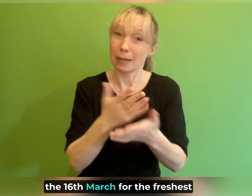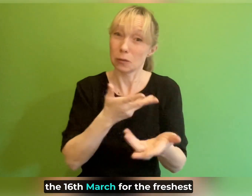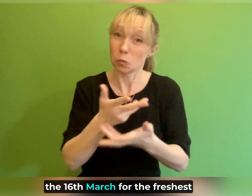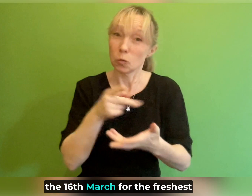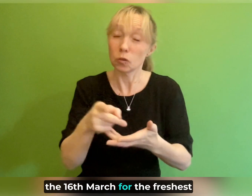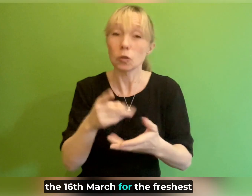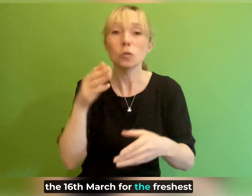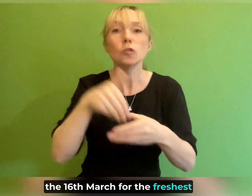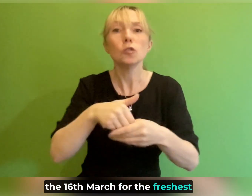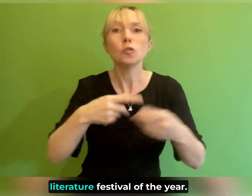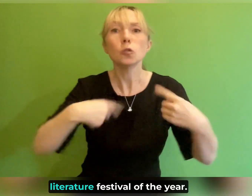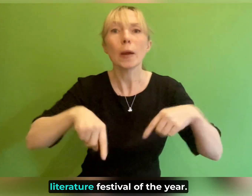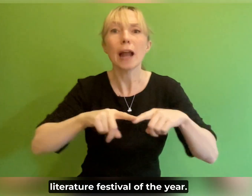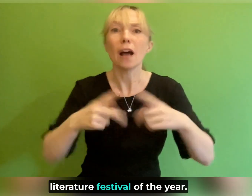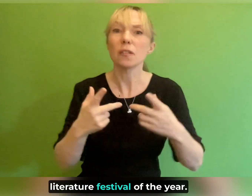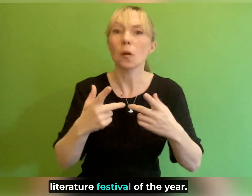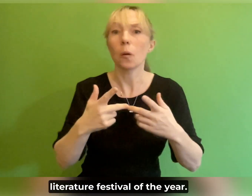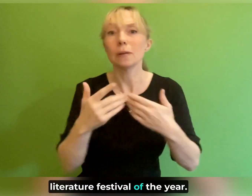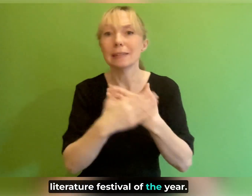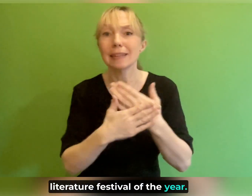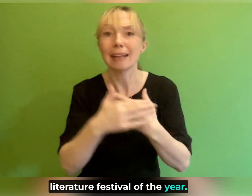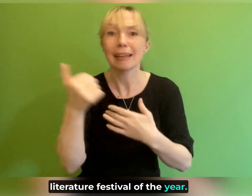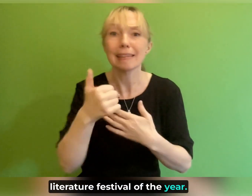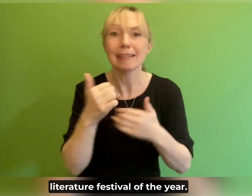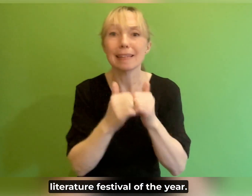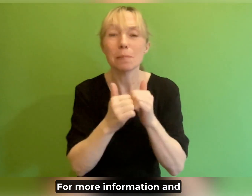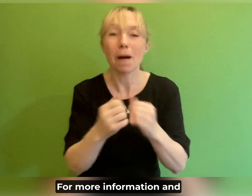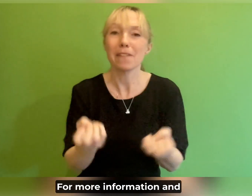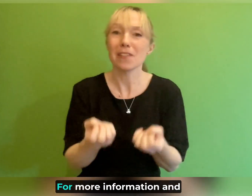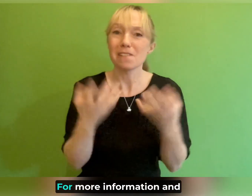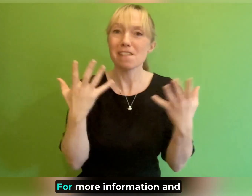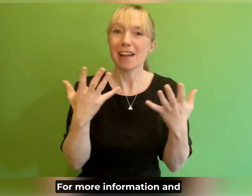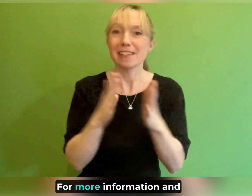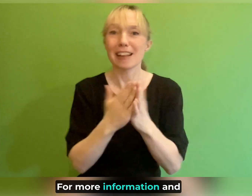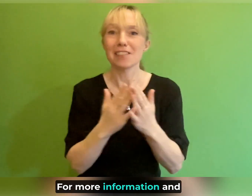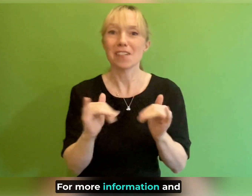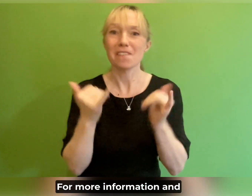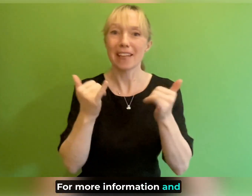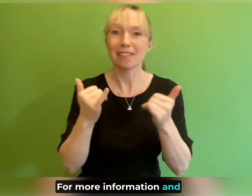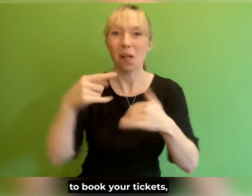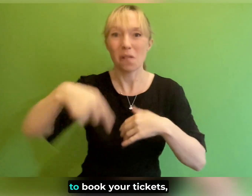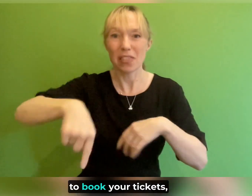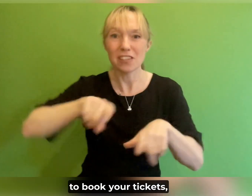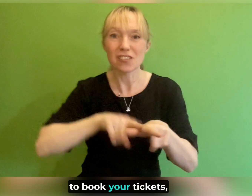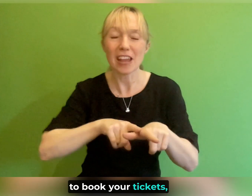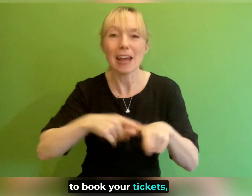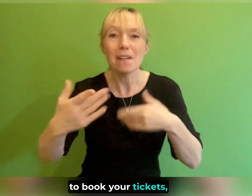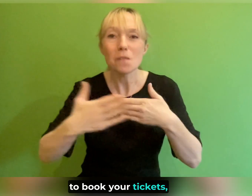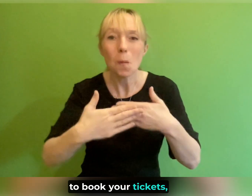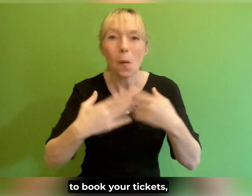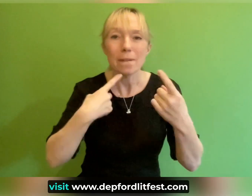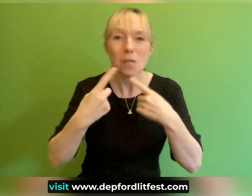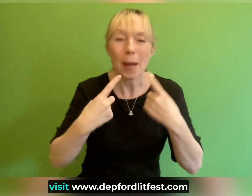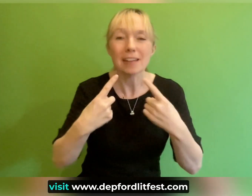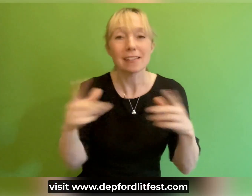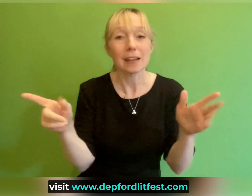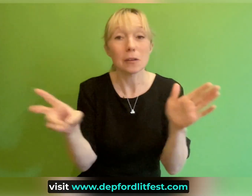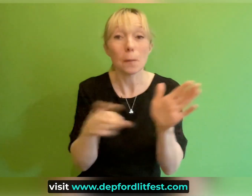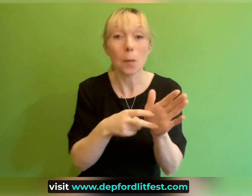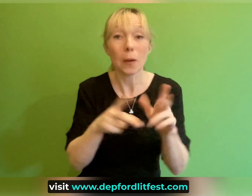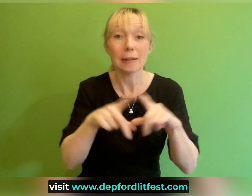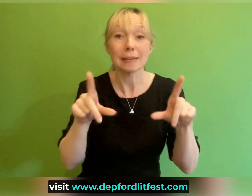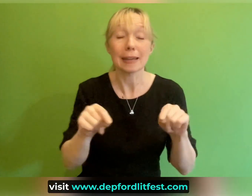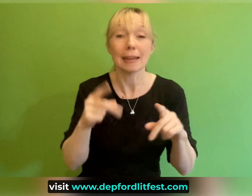16th of March for the Freshest Literature Festival of the Year. For more information and to book your tickets visit